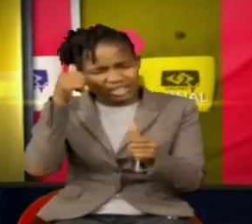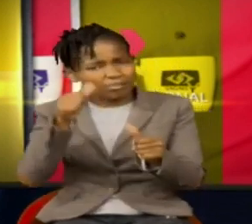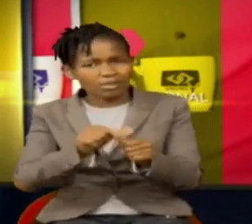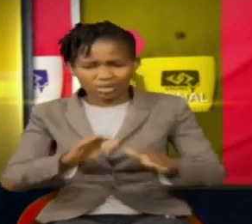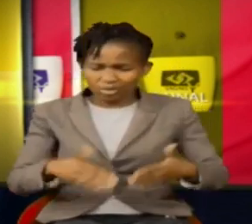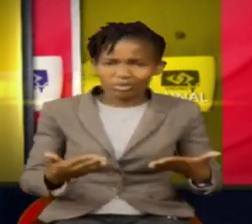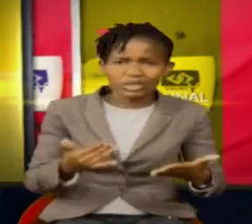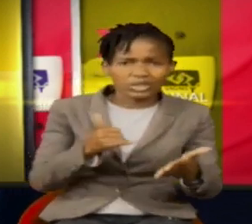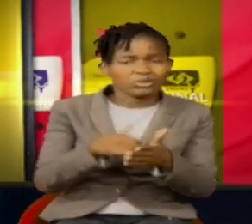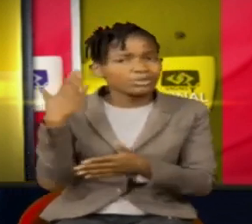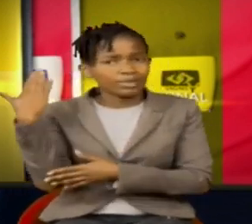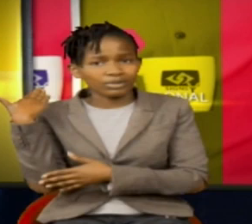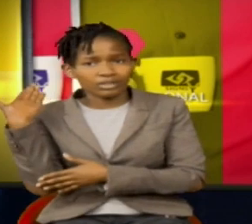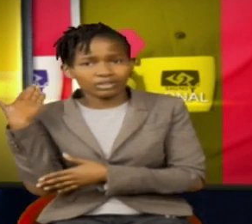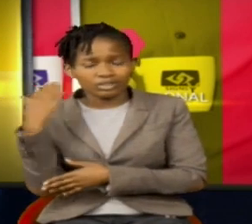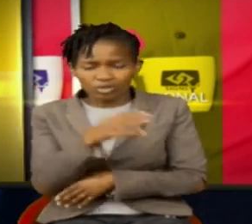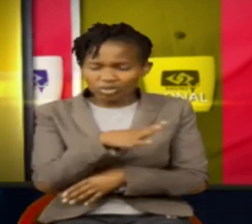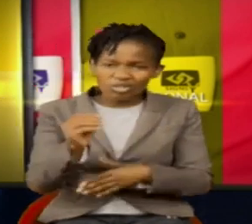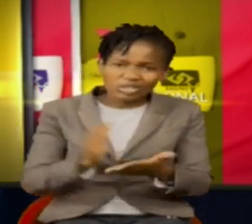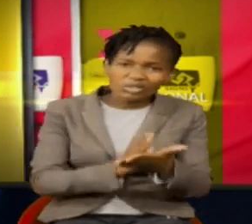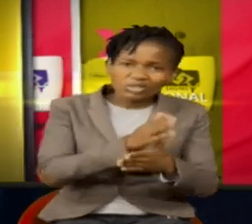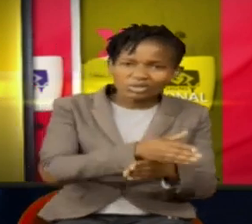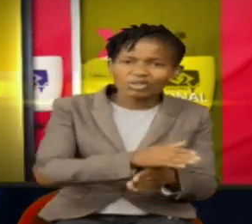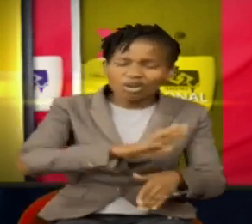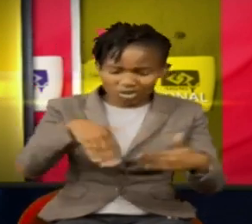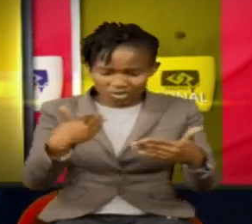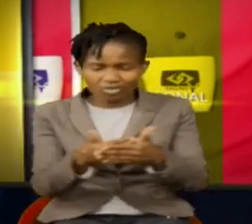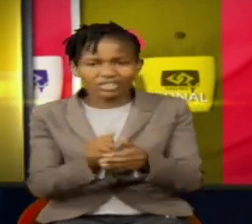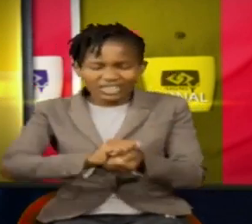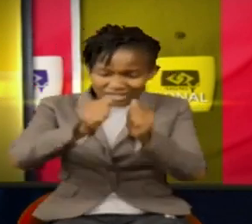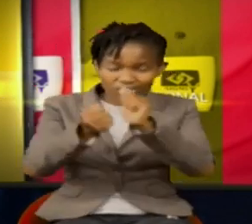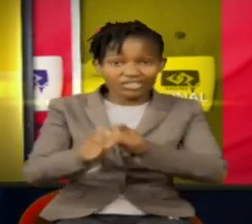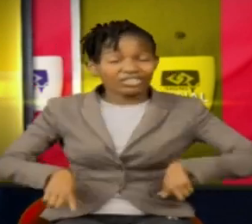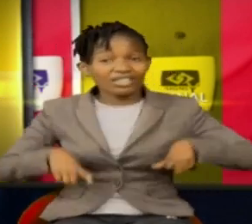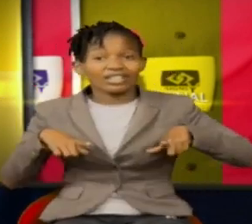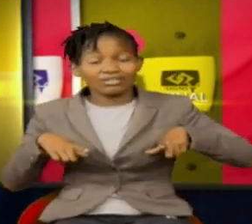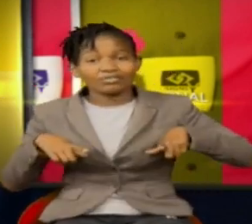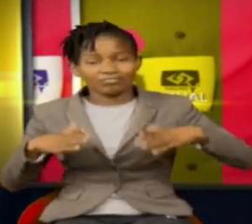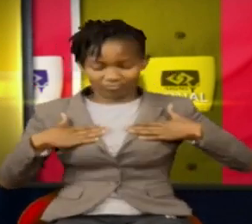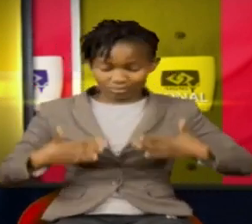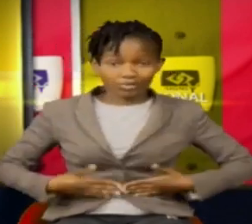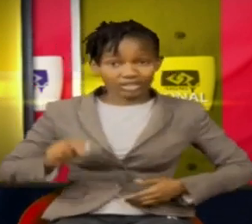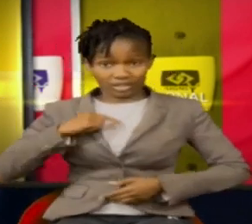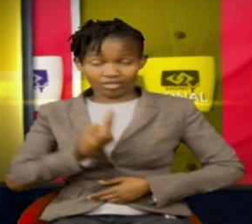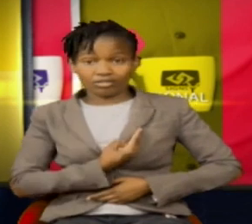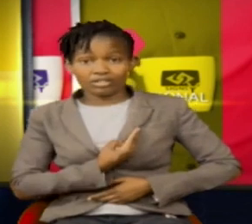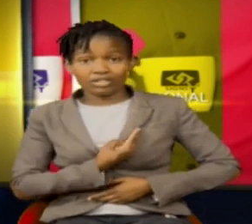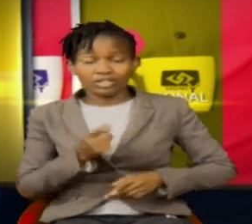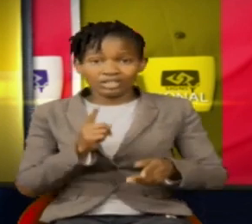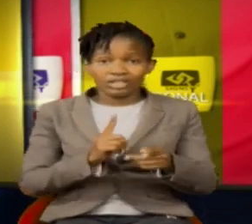an adolescent, mm-hmm. going through puberty, adolescence, and the changes and the hormonal changes in our bodies. Yes. When we